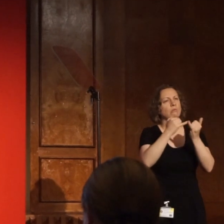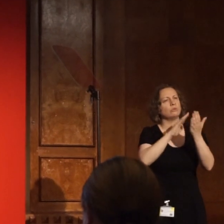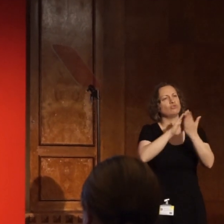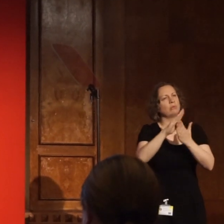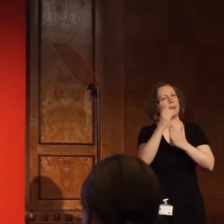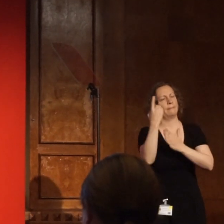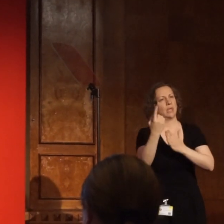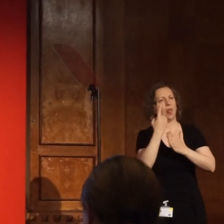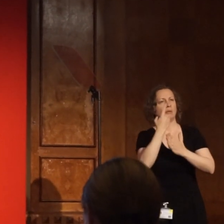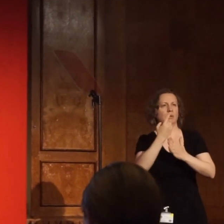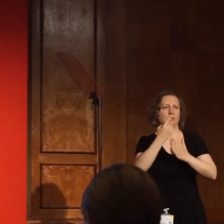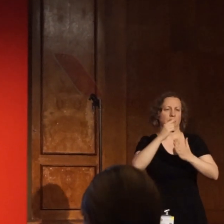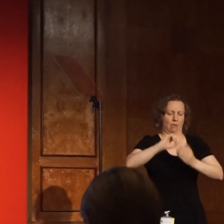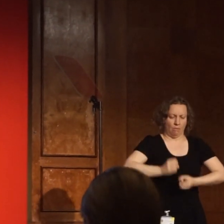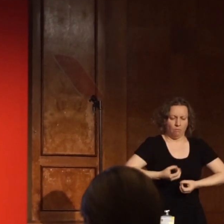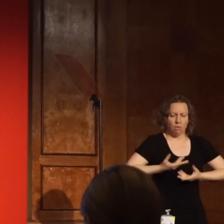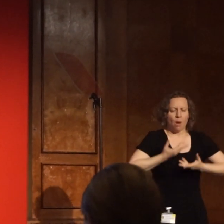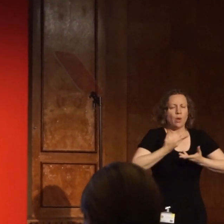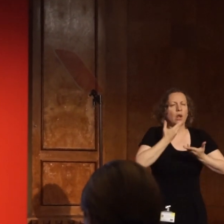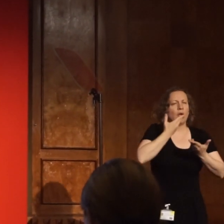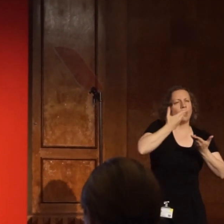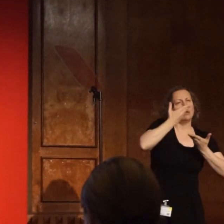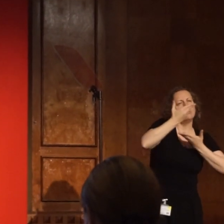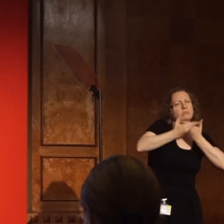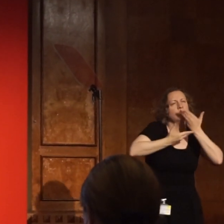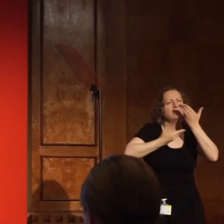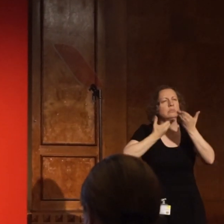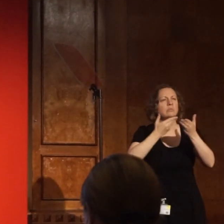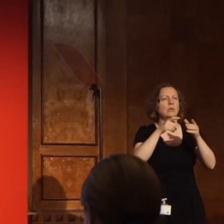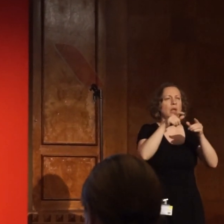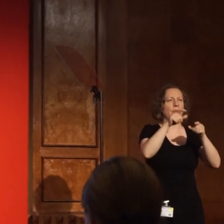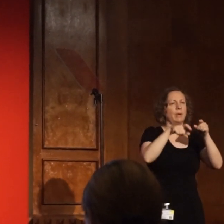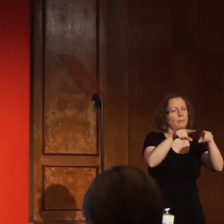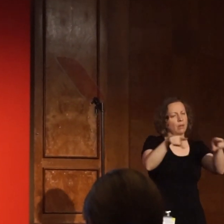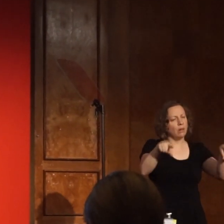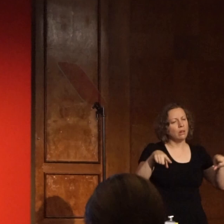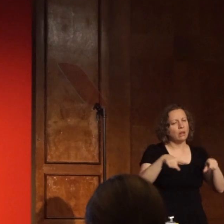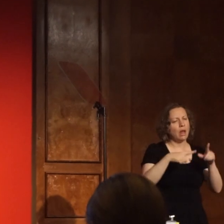out to an utterly silent Albert Square that day.